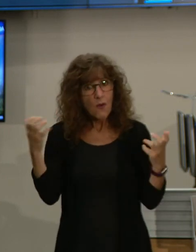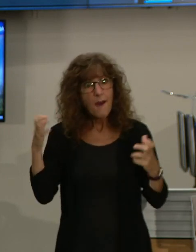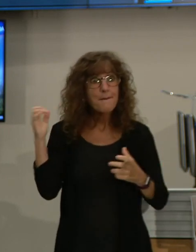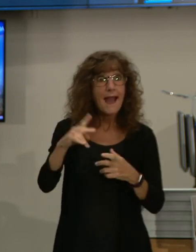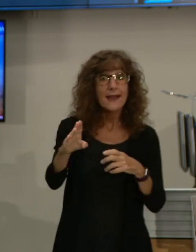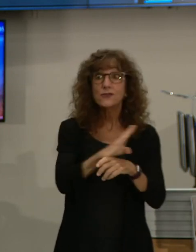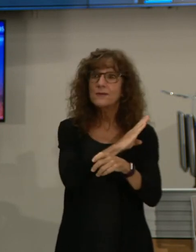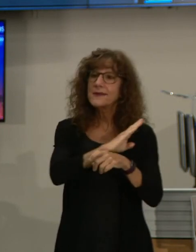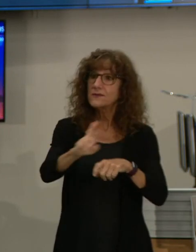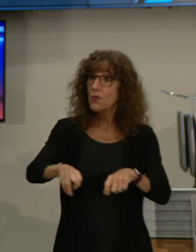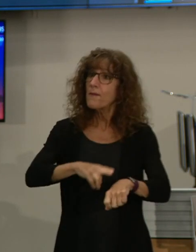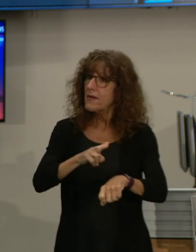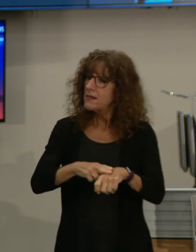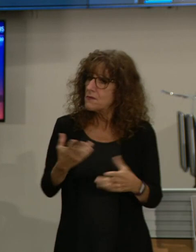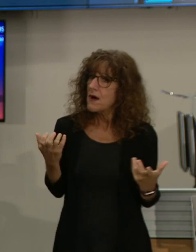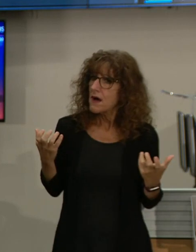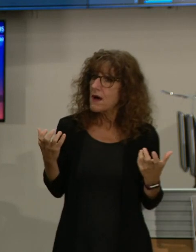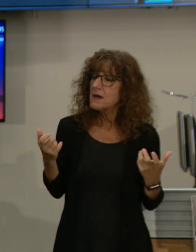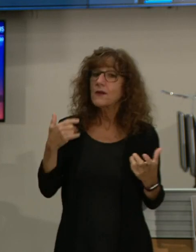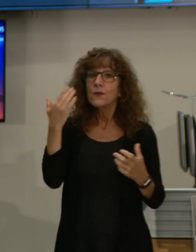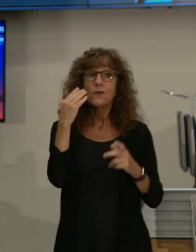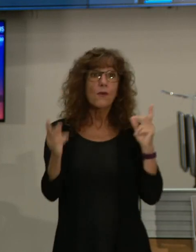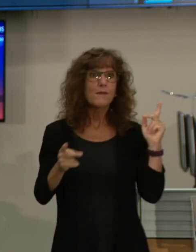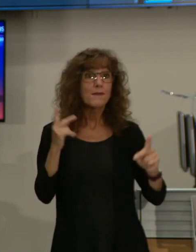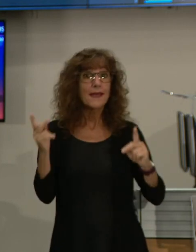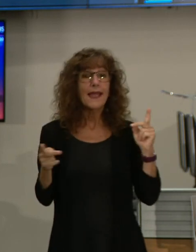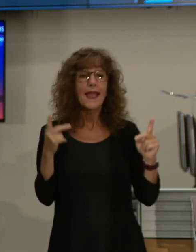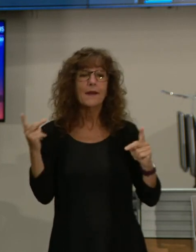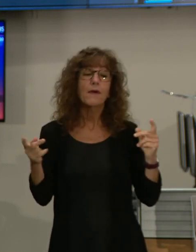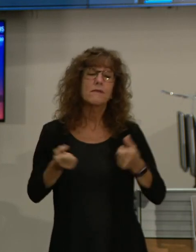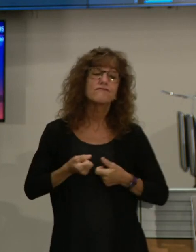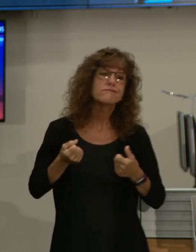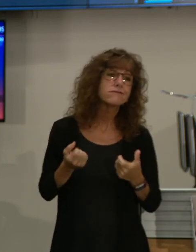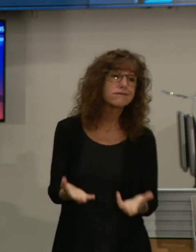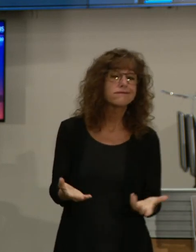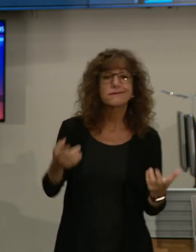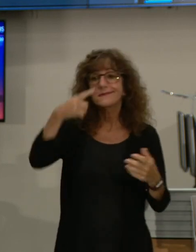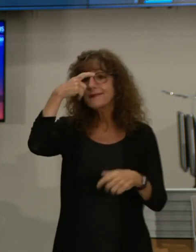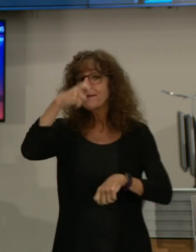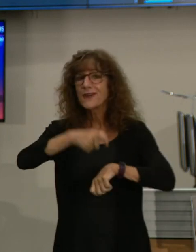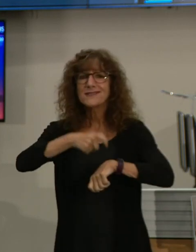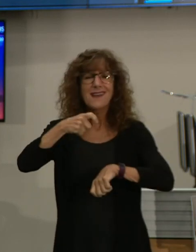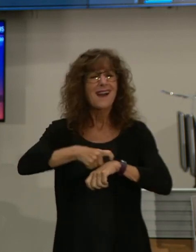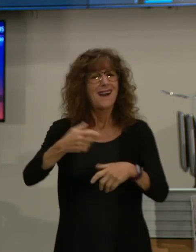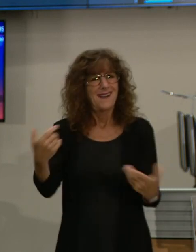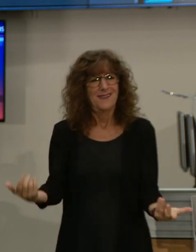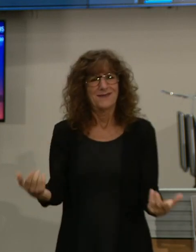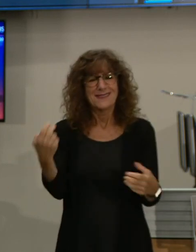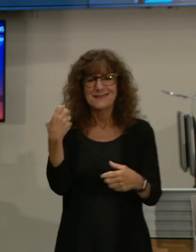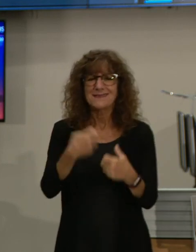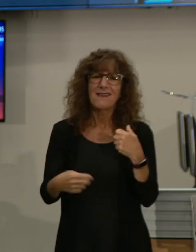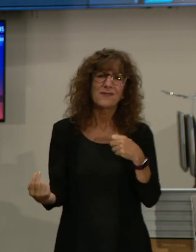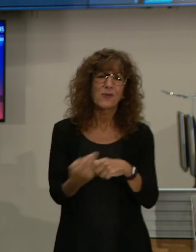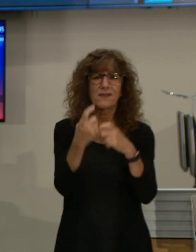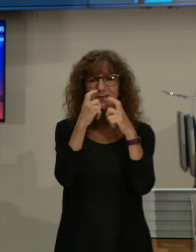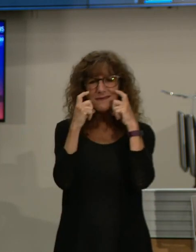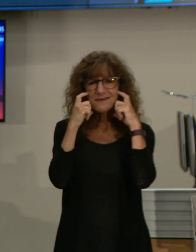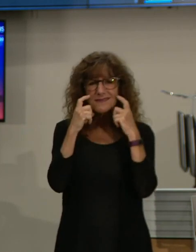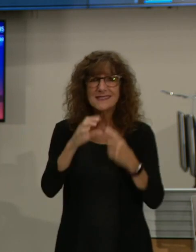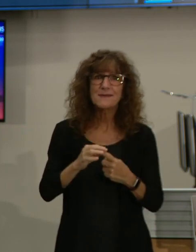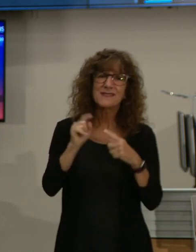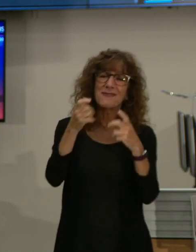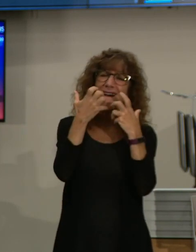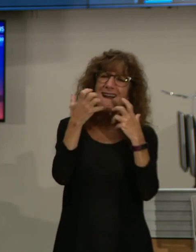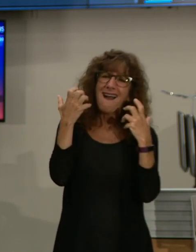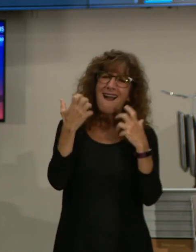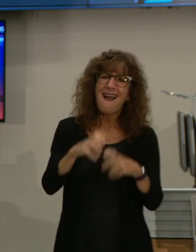business as usual. We know that our residents have grown weary. The summer months are here. It's really hard to wear those facial coverings, especially when it's so